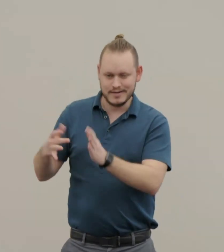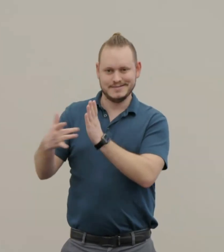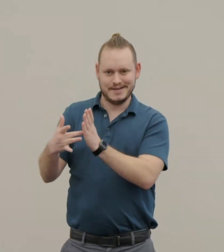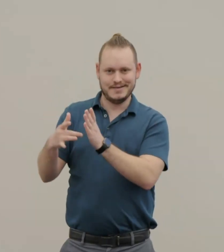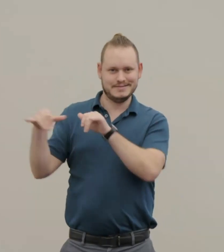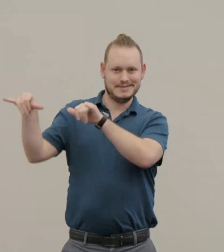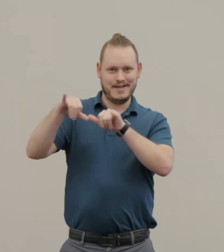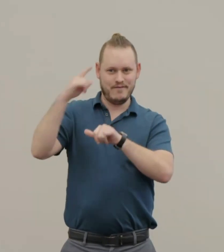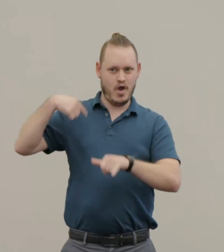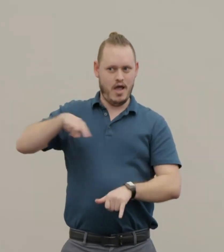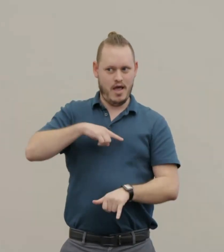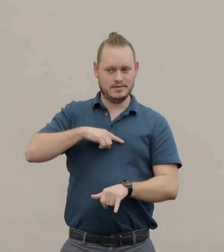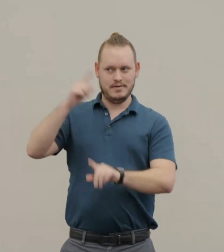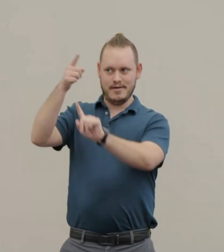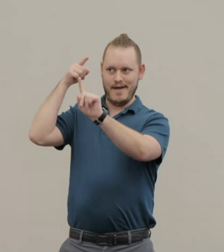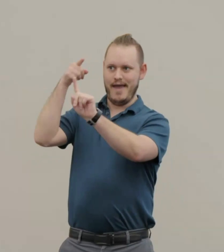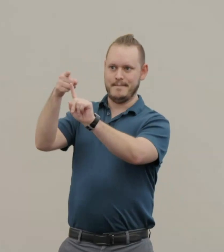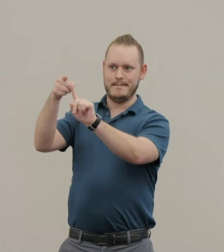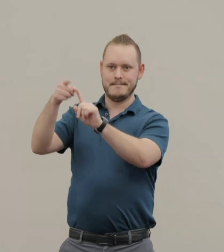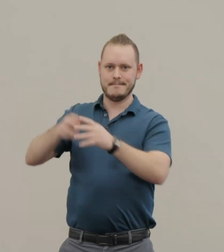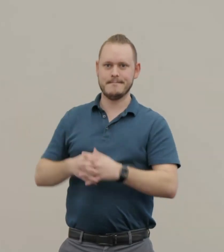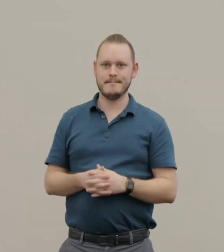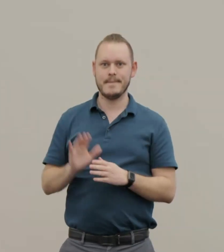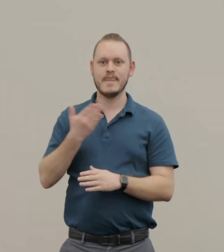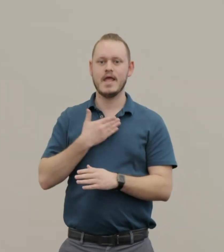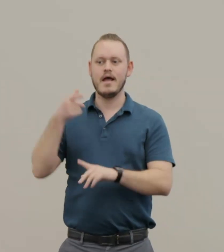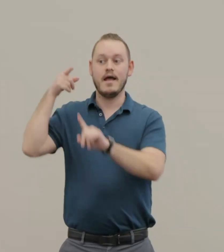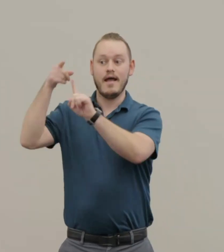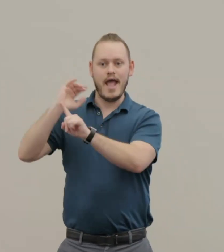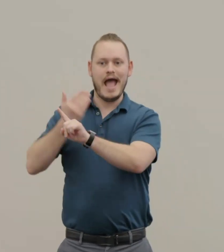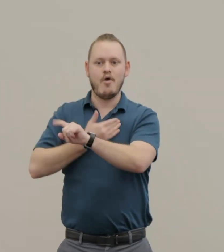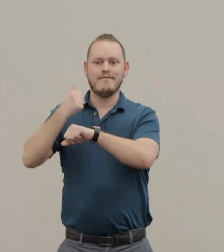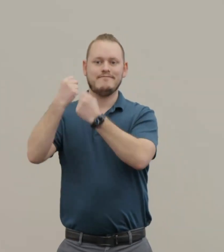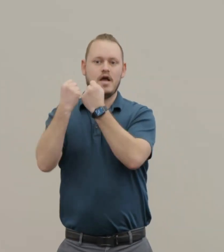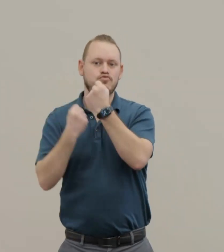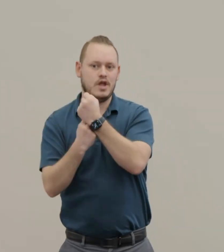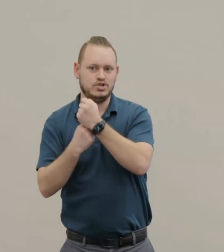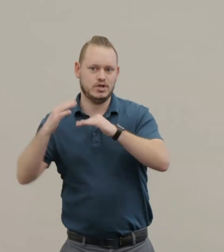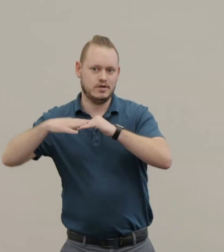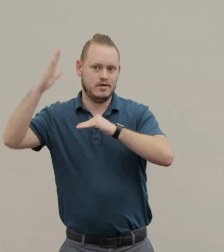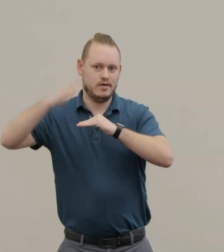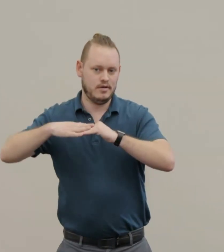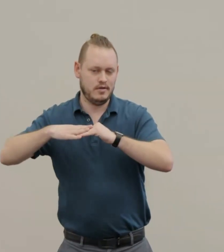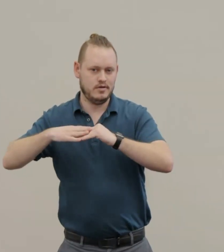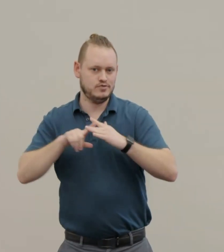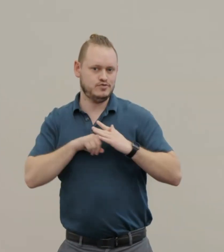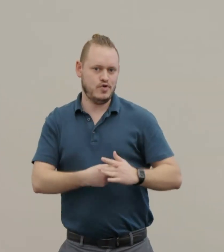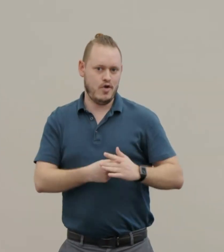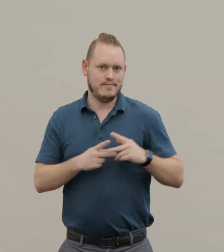standard for us to aim for, again, as the foundation, right? As